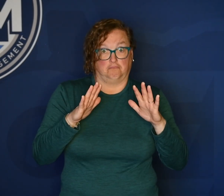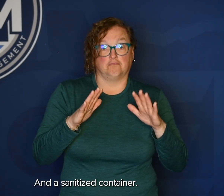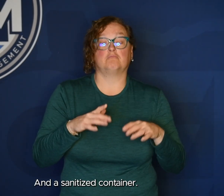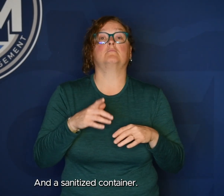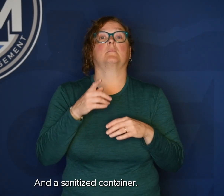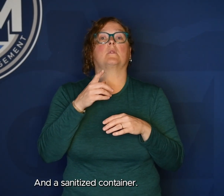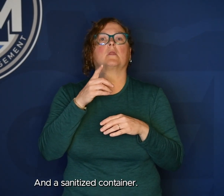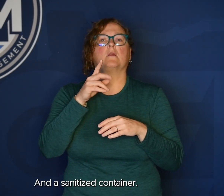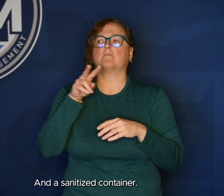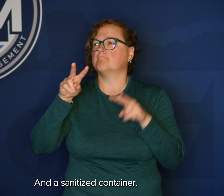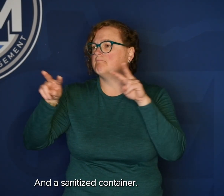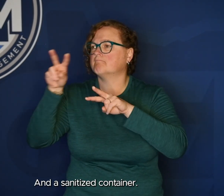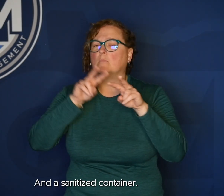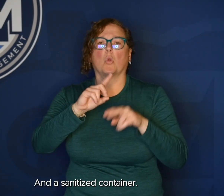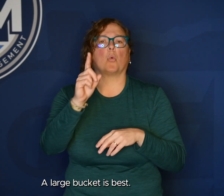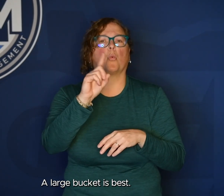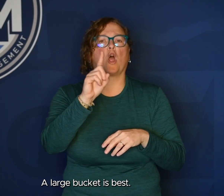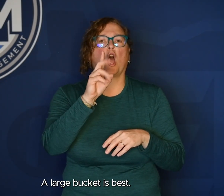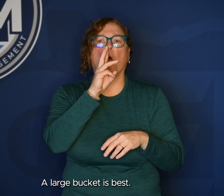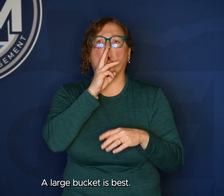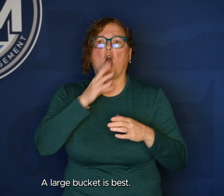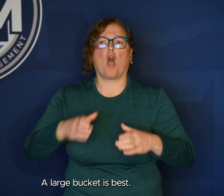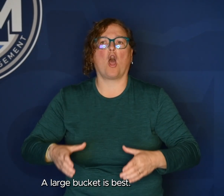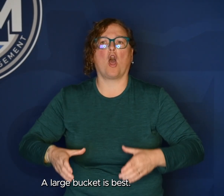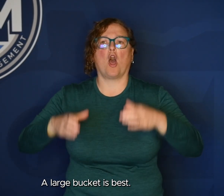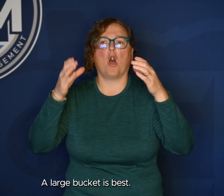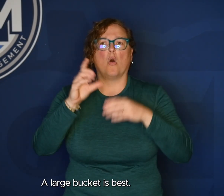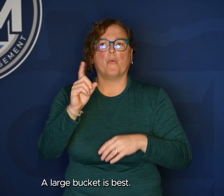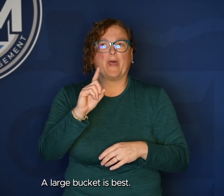and a sanitized container, a large bucket, is best.